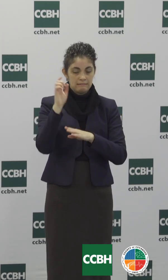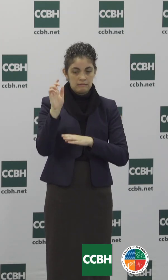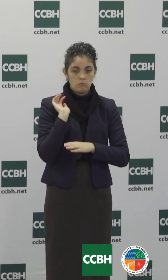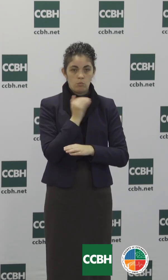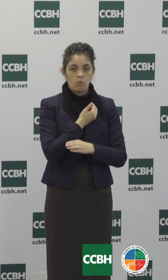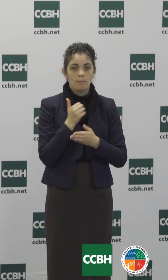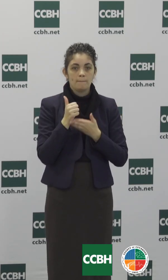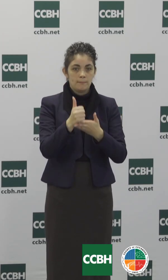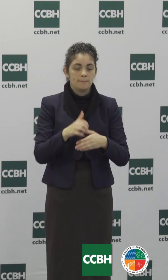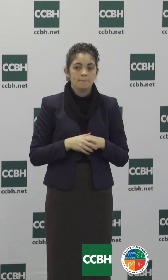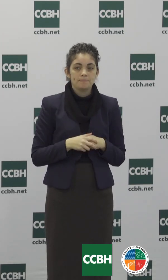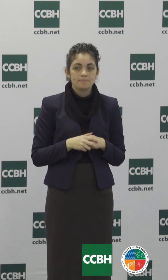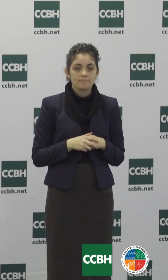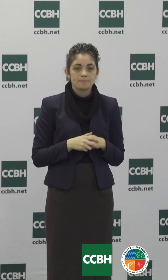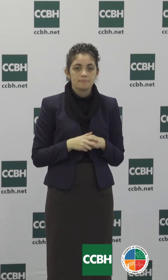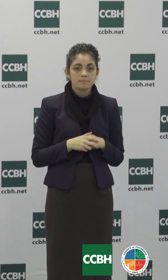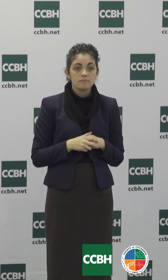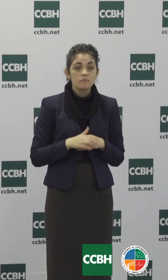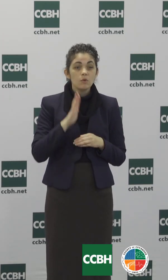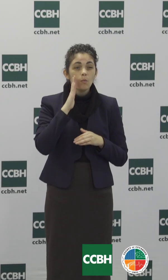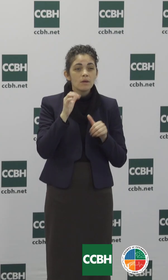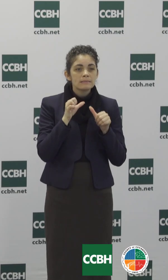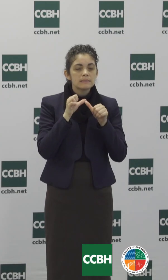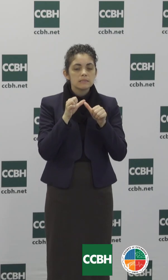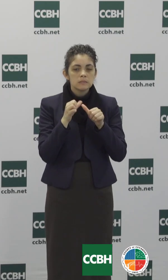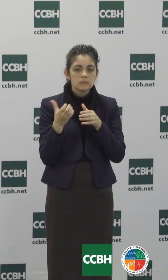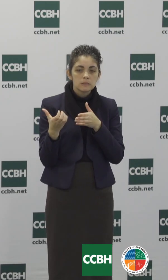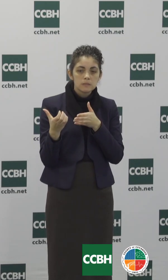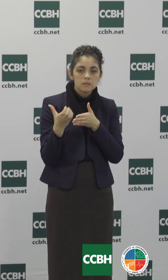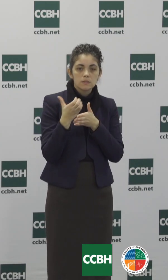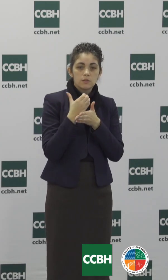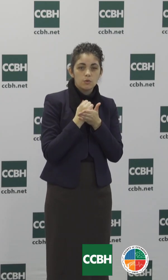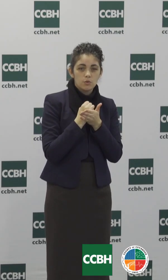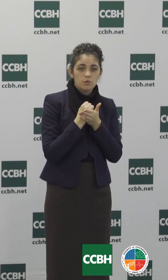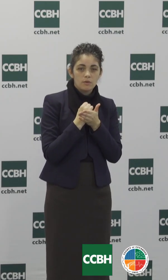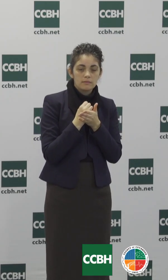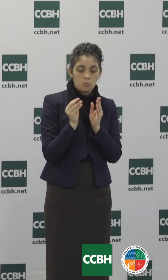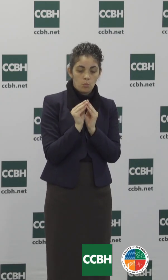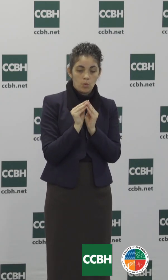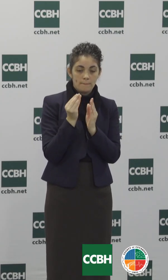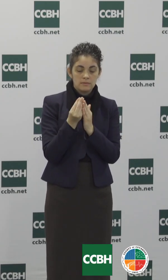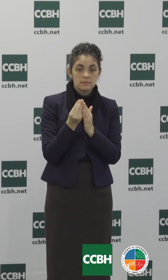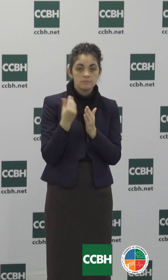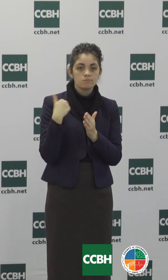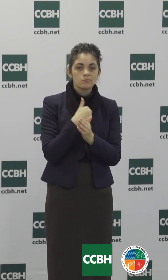help. We'll continue to try to enhance the program as we move forward.